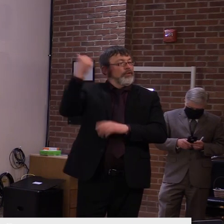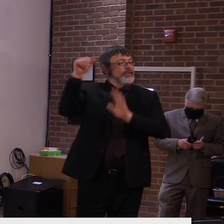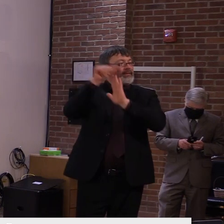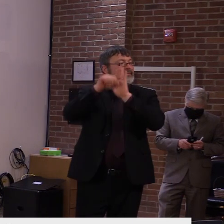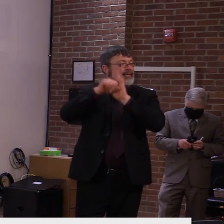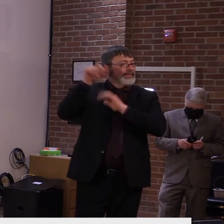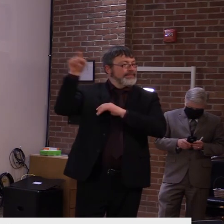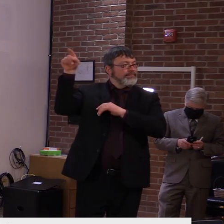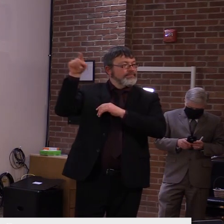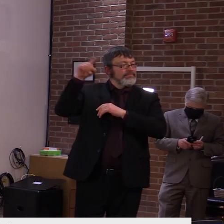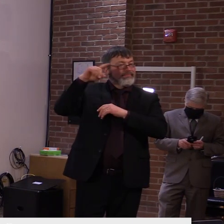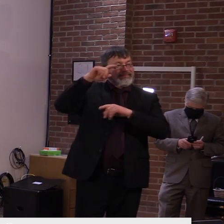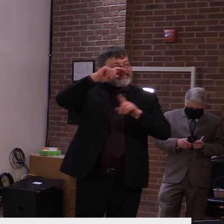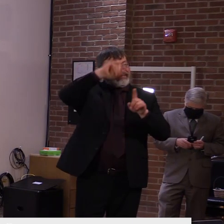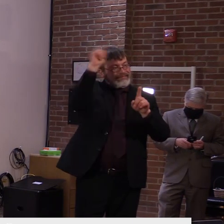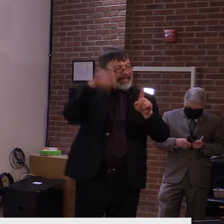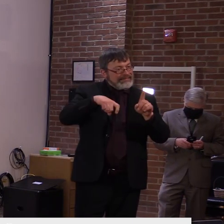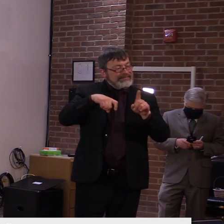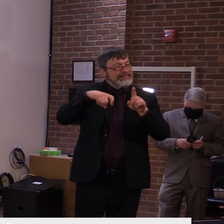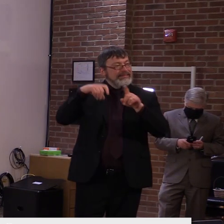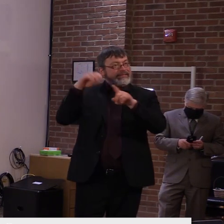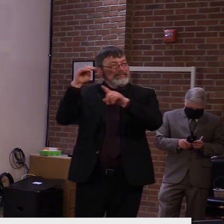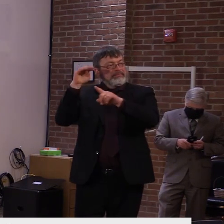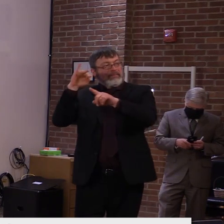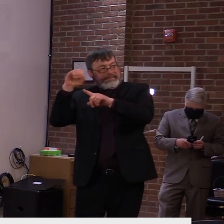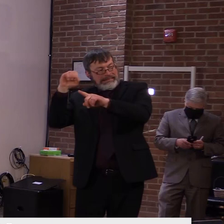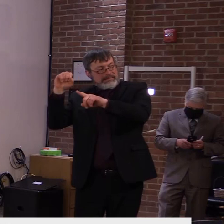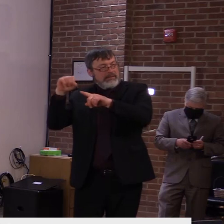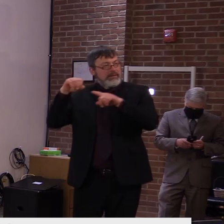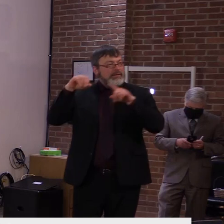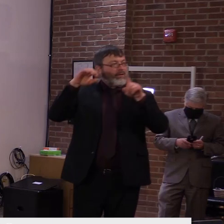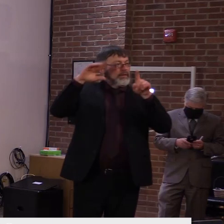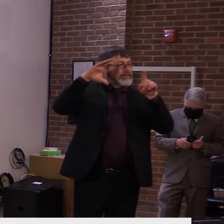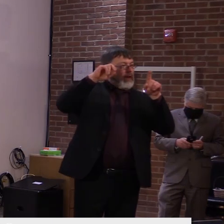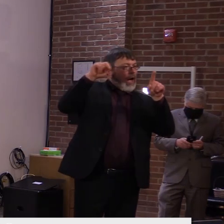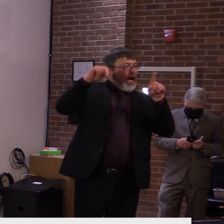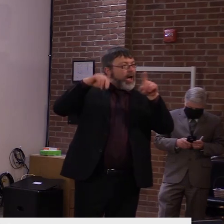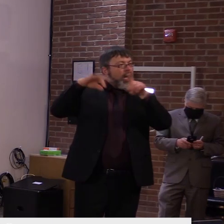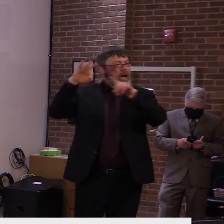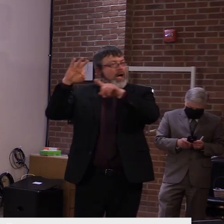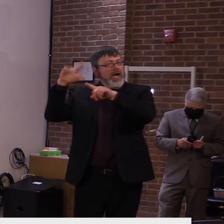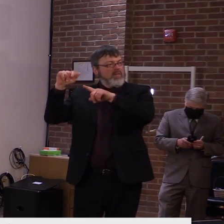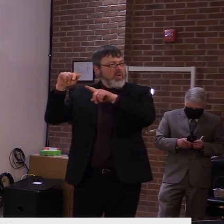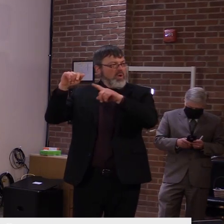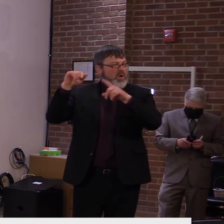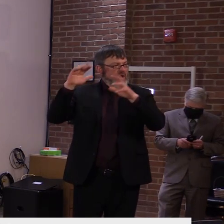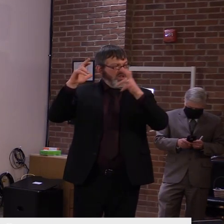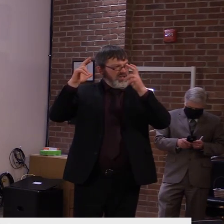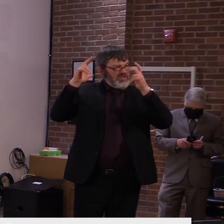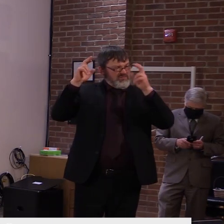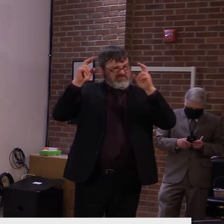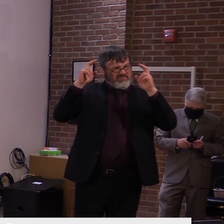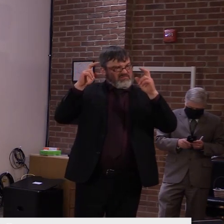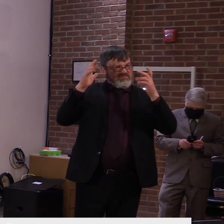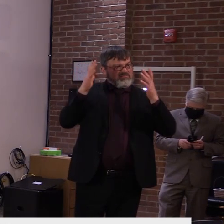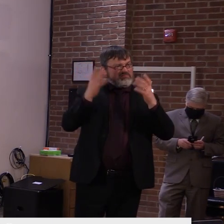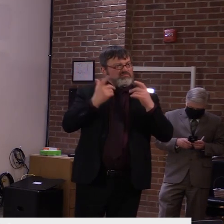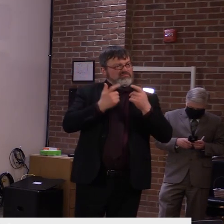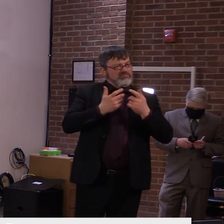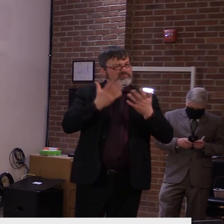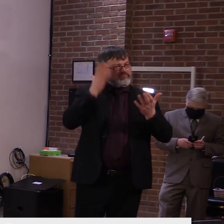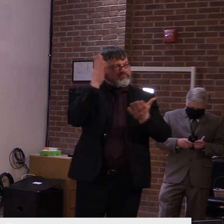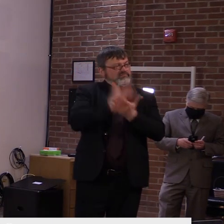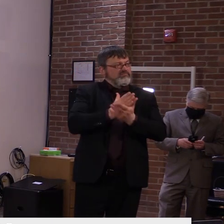Florida, all go completely or almost all the way back to normal life in regards to masks and distancing and restaurants opening and